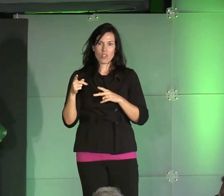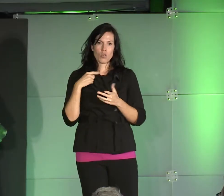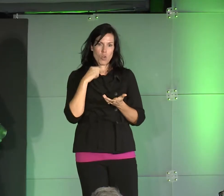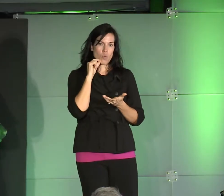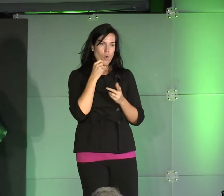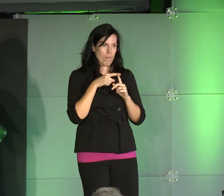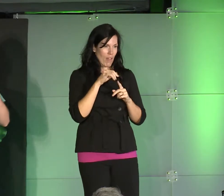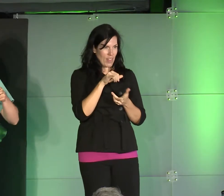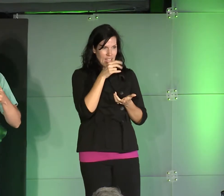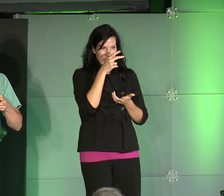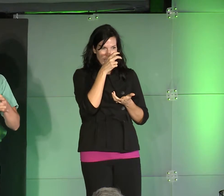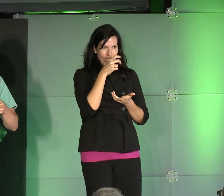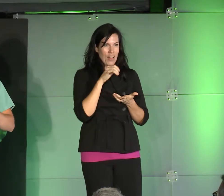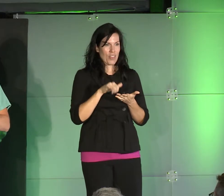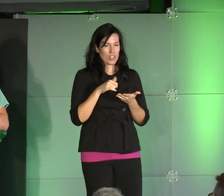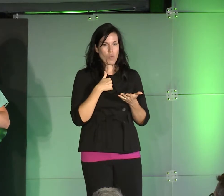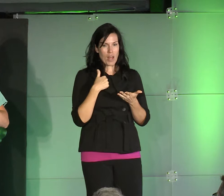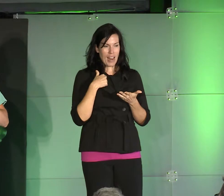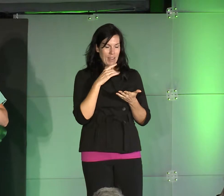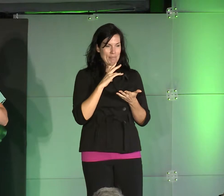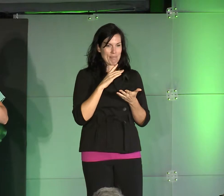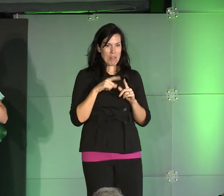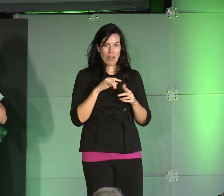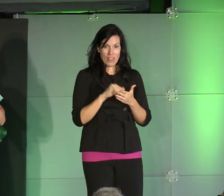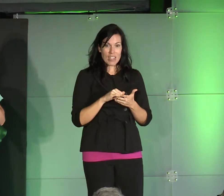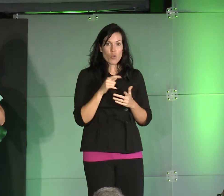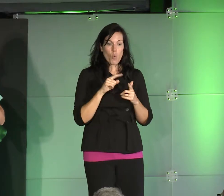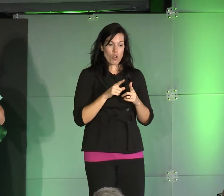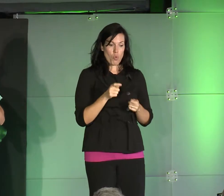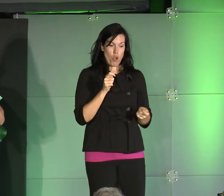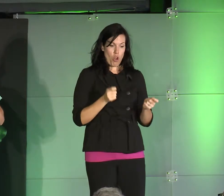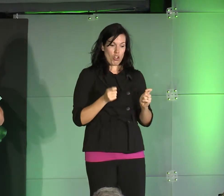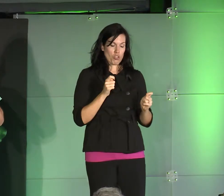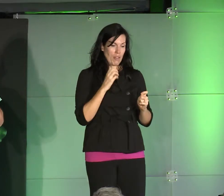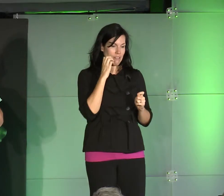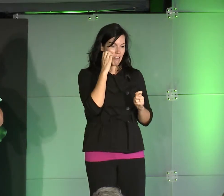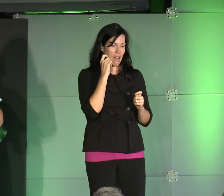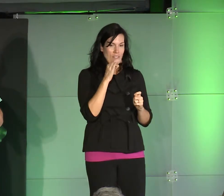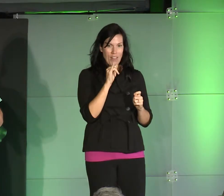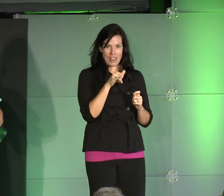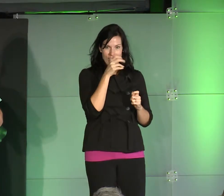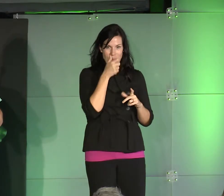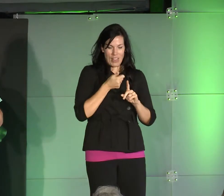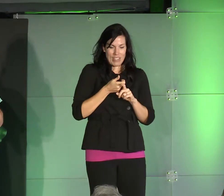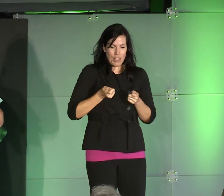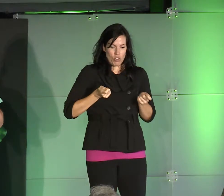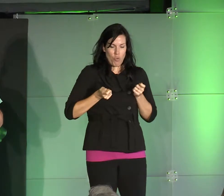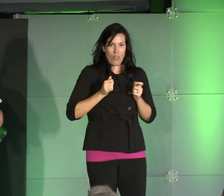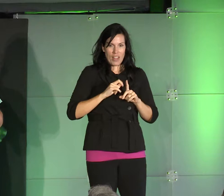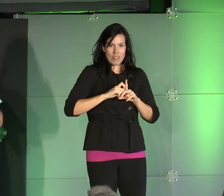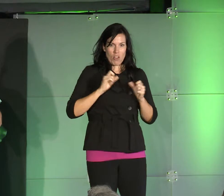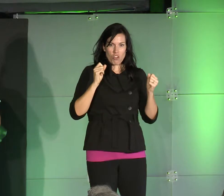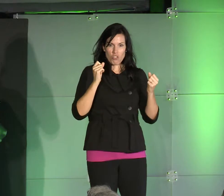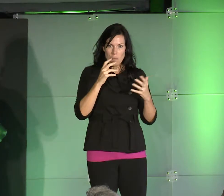the insects, this is kind of what I geek out about, is that when you alter the density of the insects, they actually self-control their temperature. So if you put too